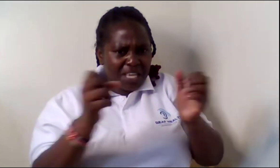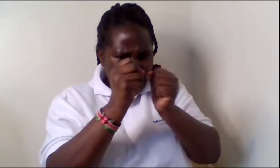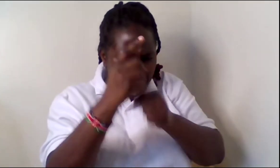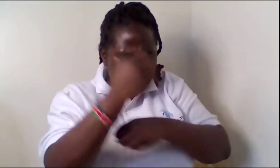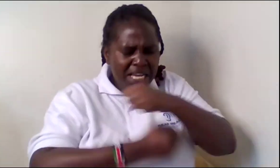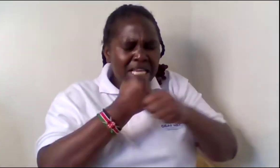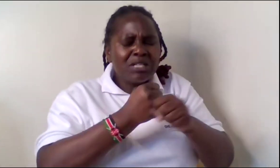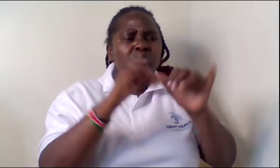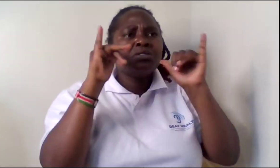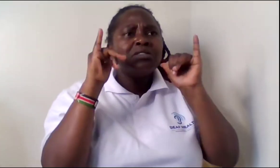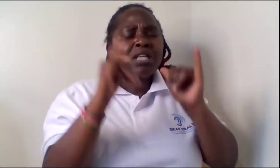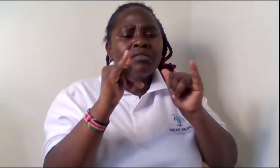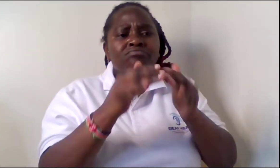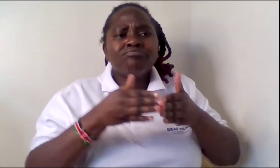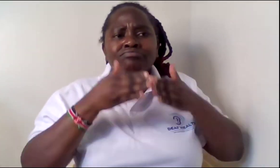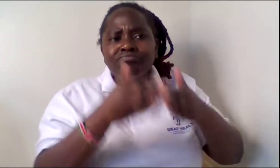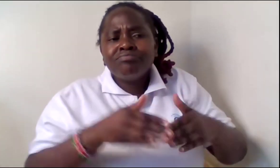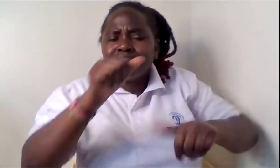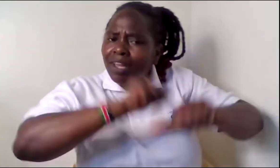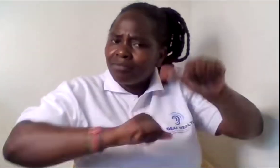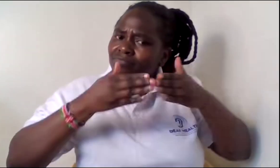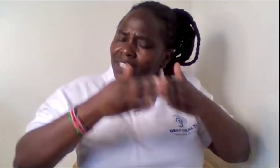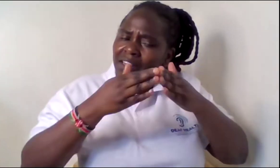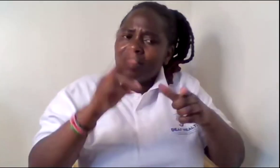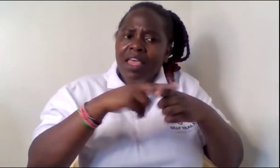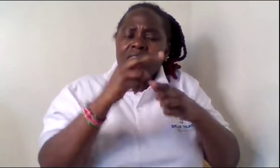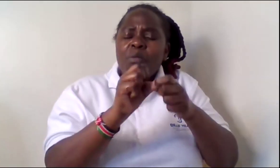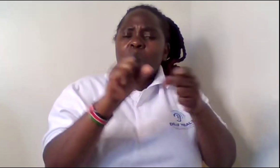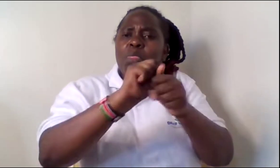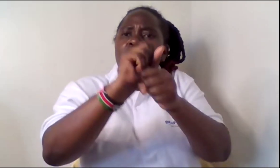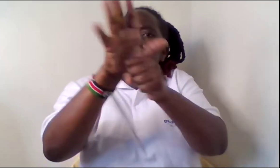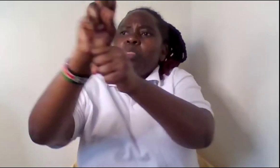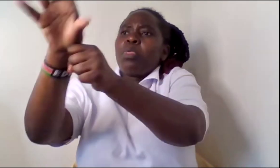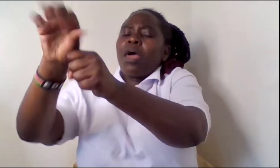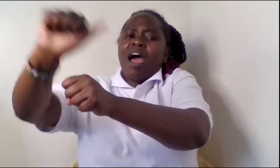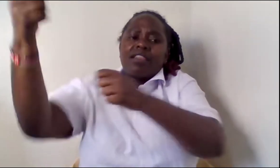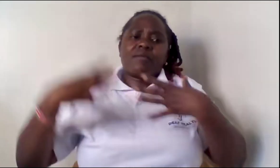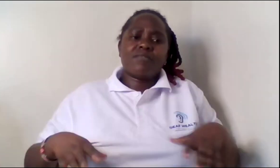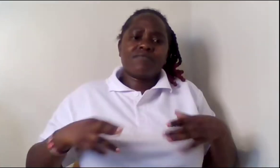sexually active, it has been spreading, and I said causing complications, as we said.